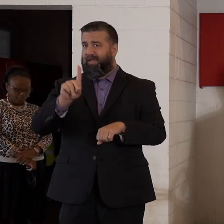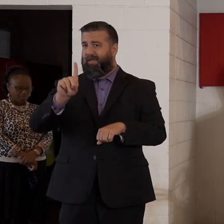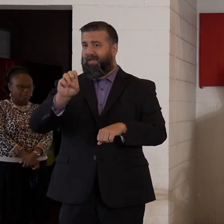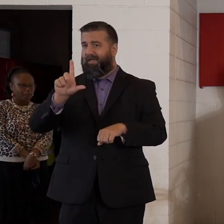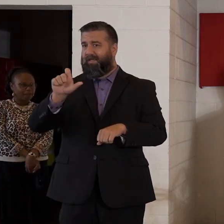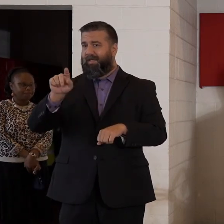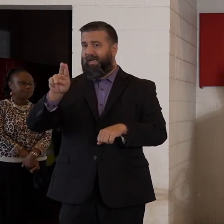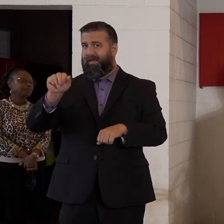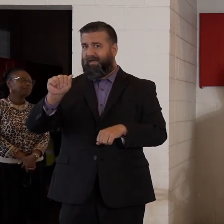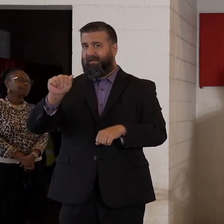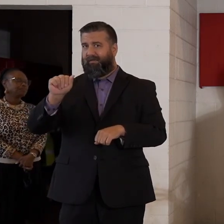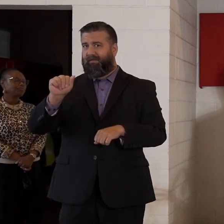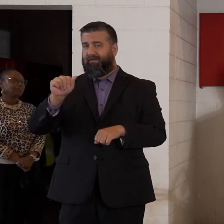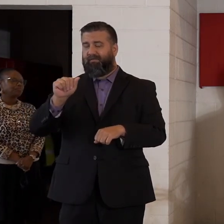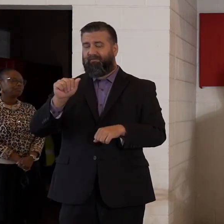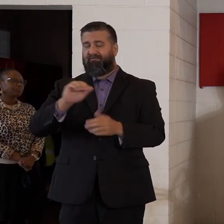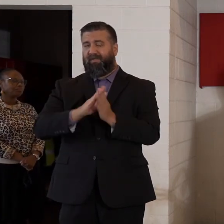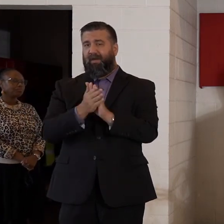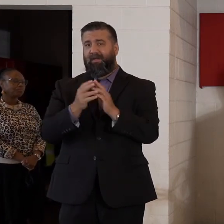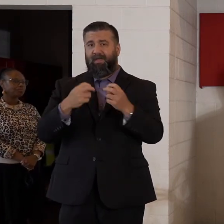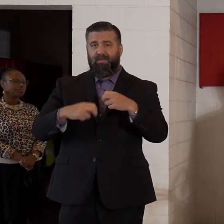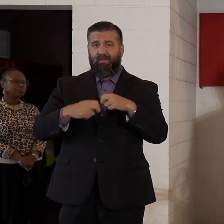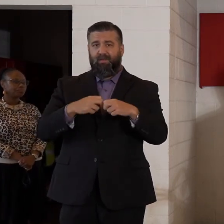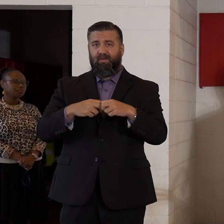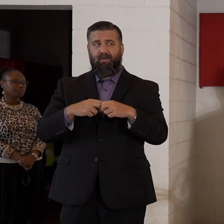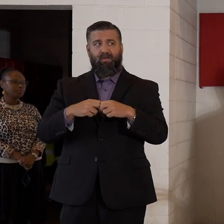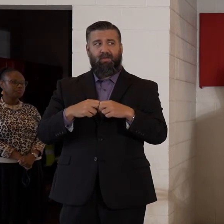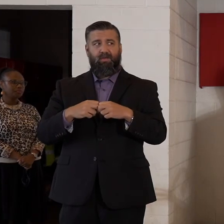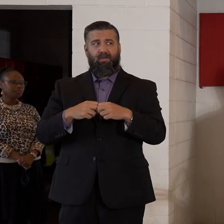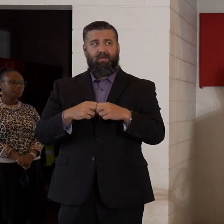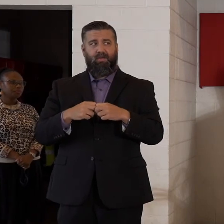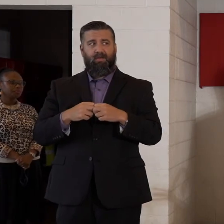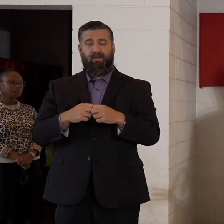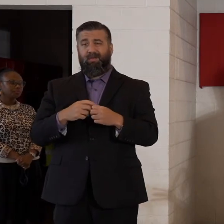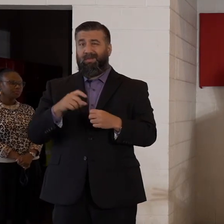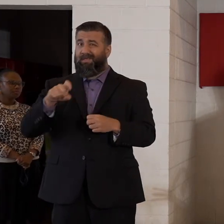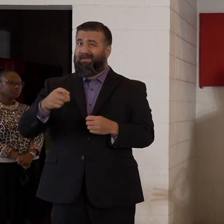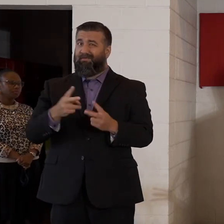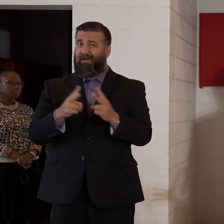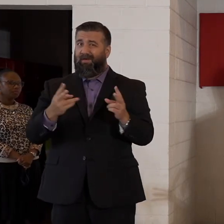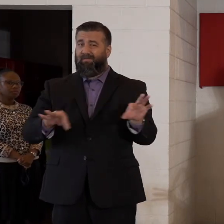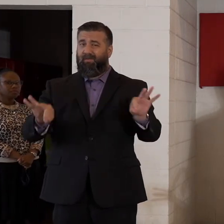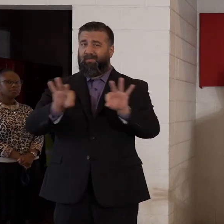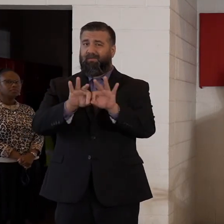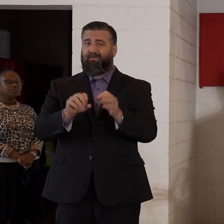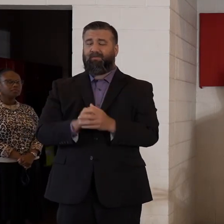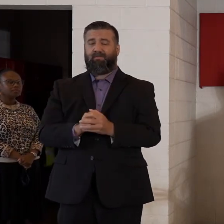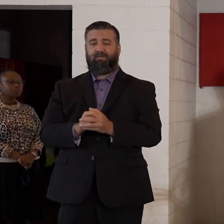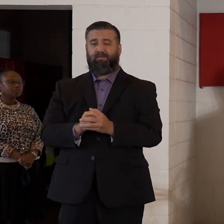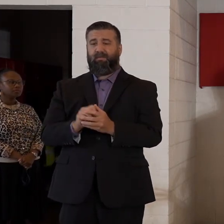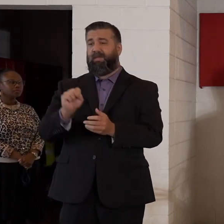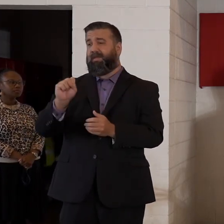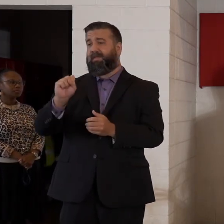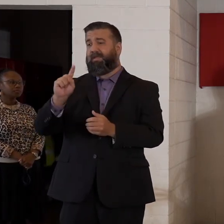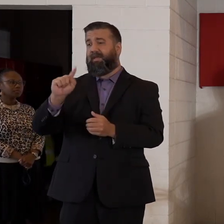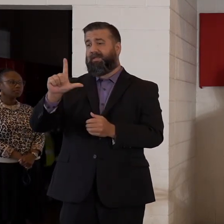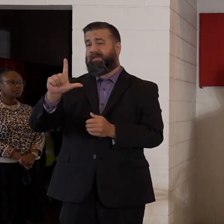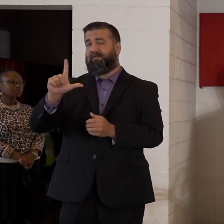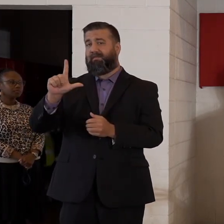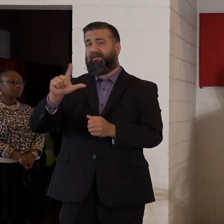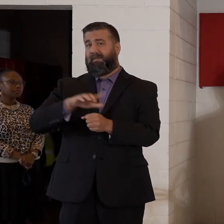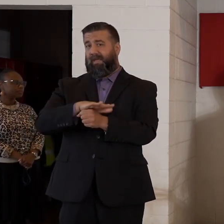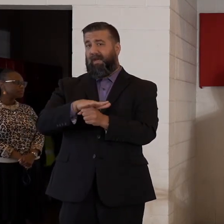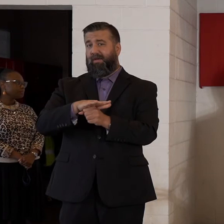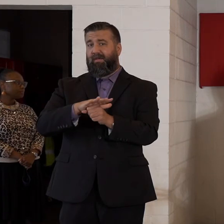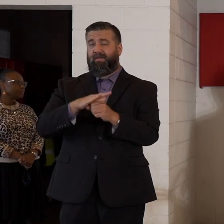issue? Where does this lie in terms of your critical list? It's got to be pretty critical to you. Well, the St. Louis County Department of Health has put together